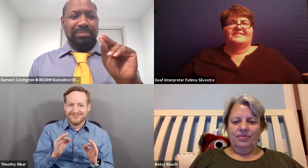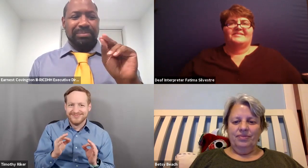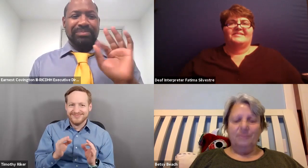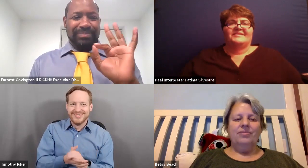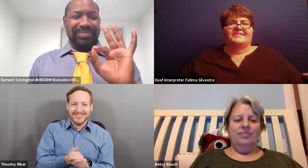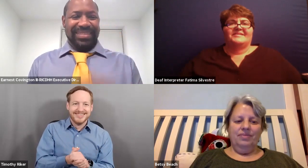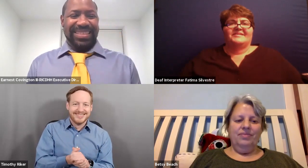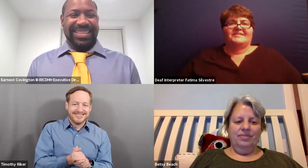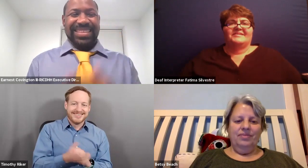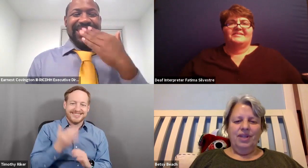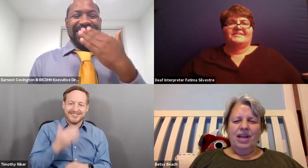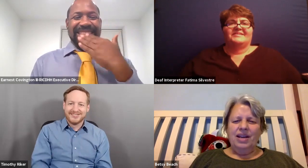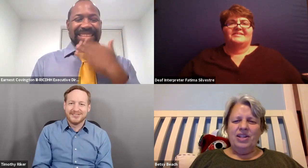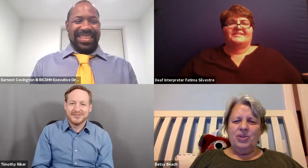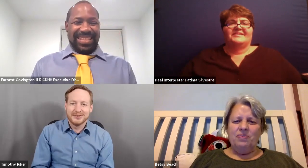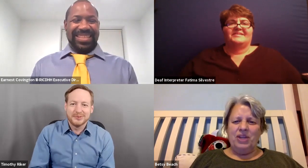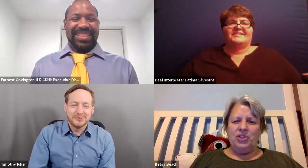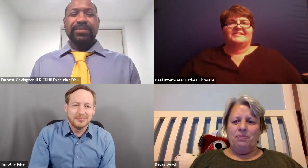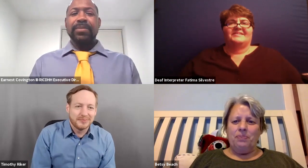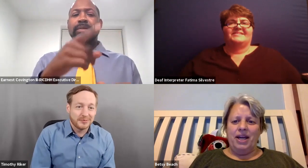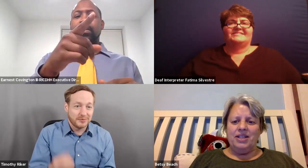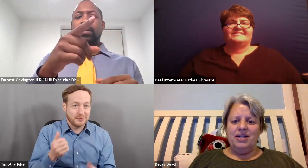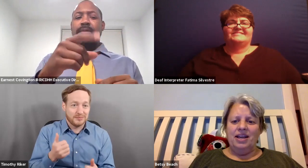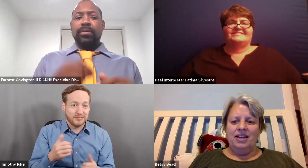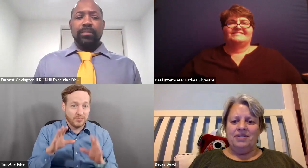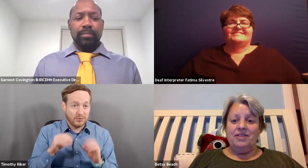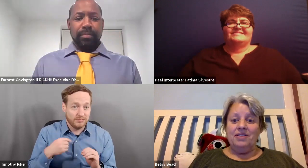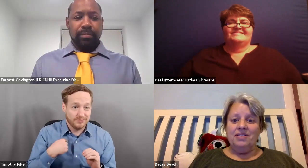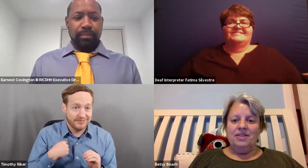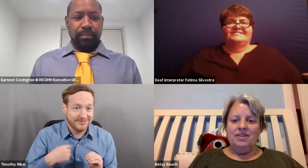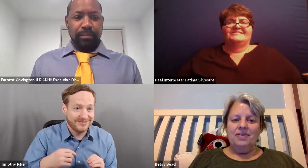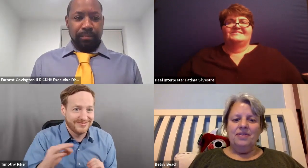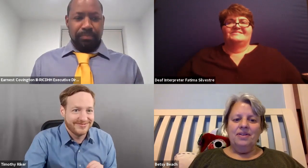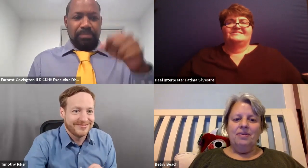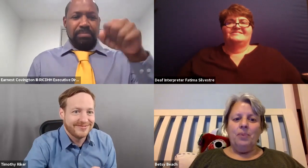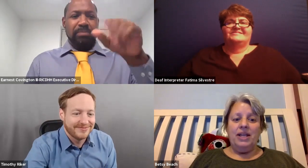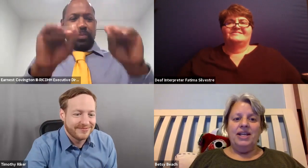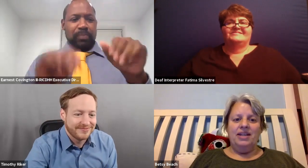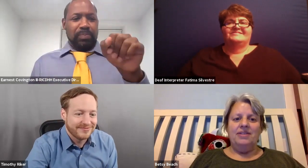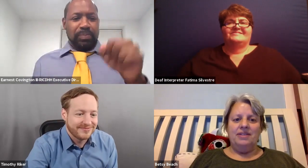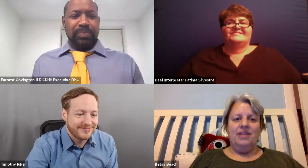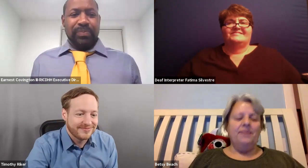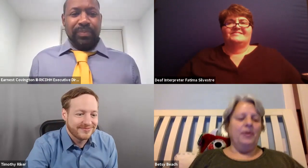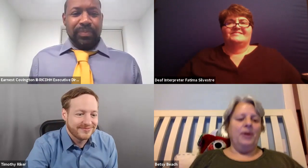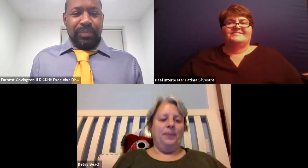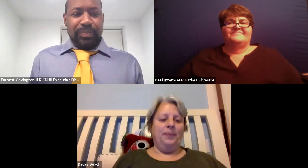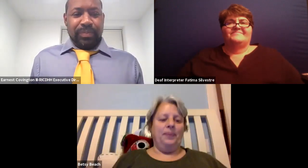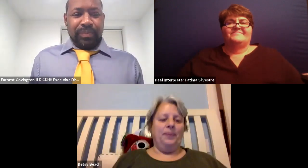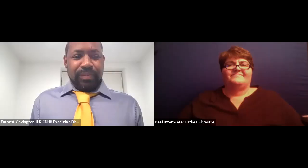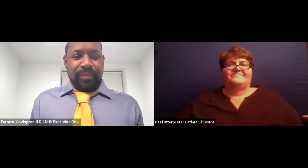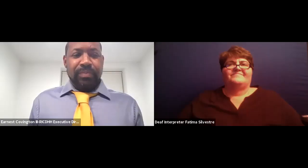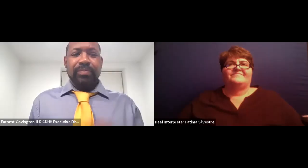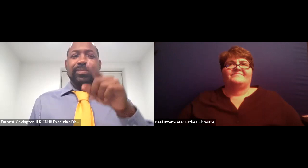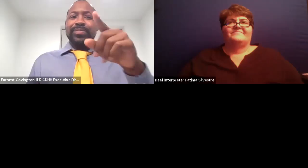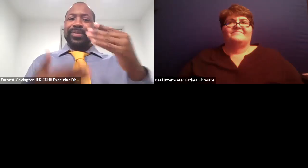I missing anybody else? Did you mention Brett Hayes? Brett Hayes, yeah, okay.